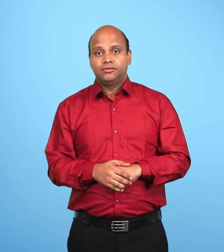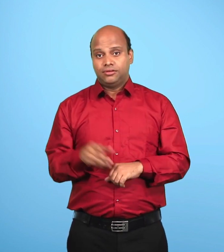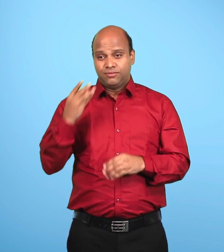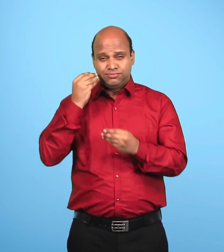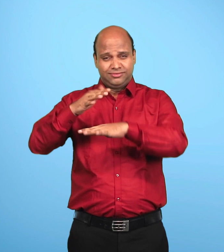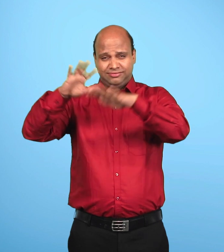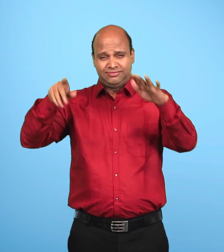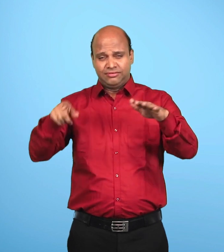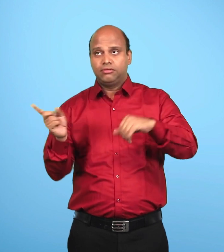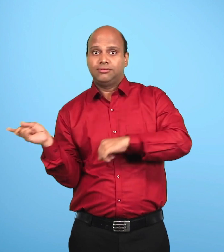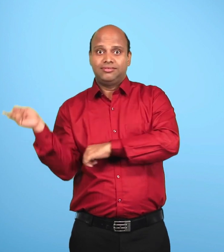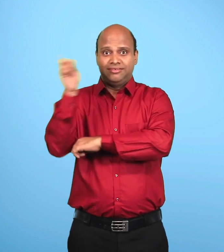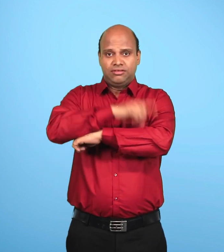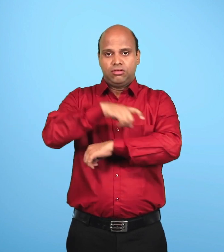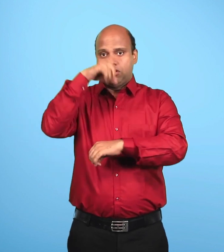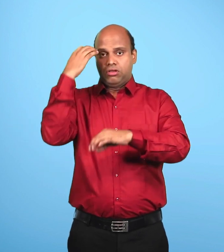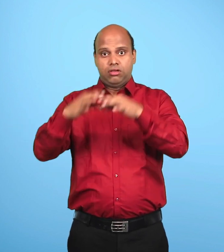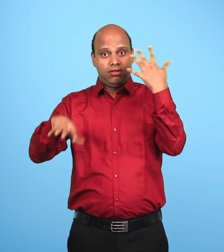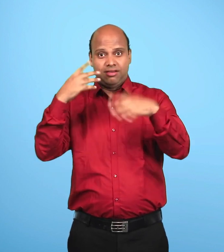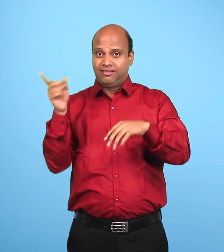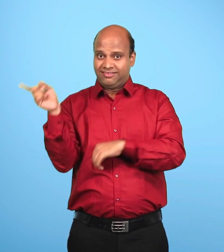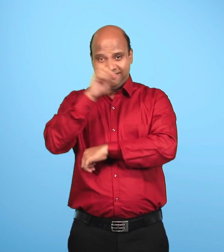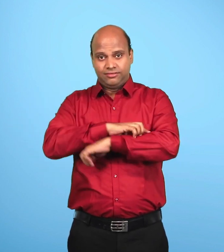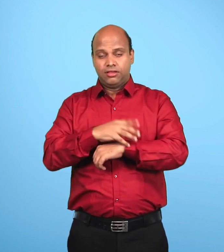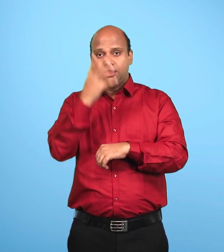in the daytime and very cold at night in the desert.